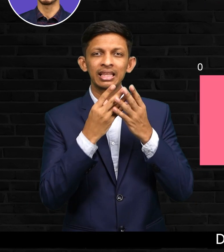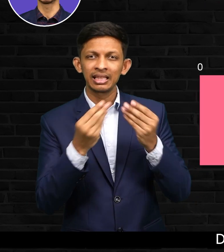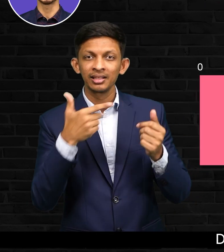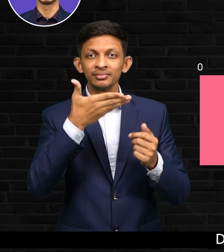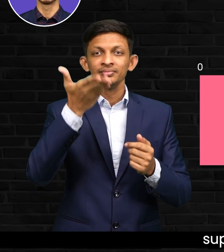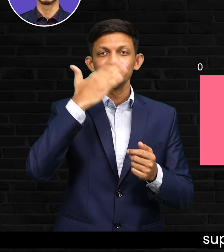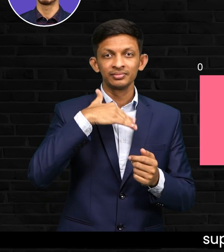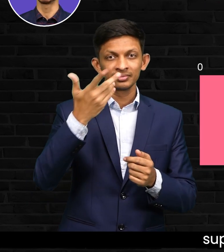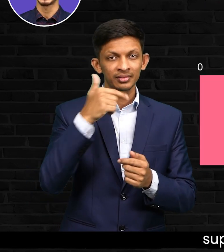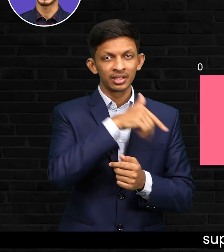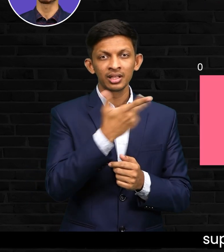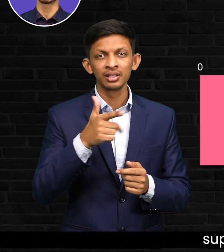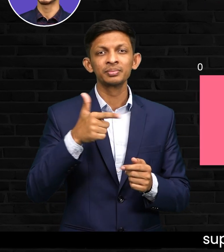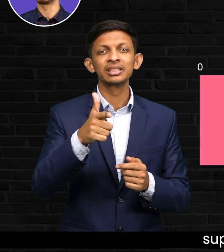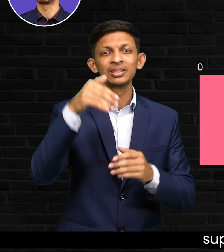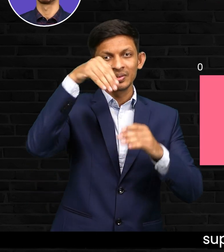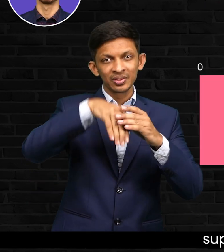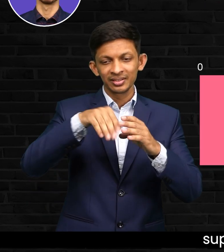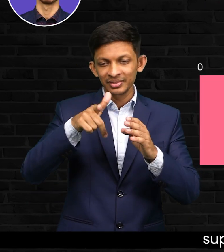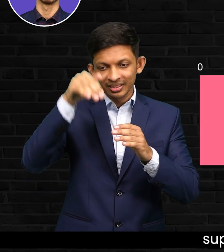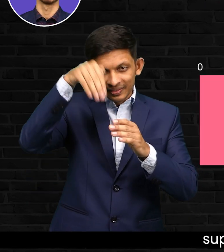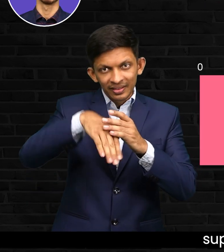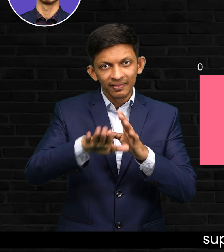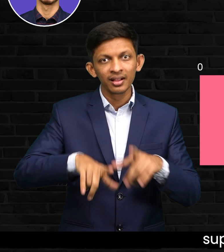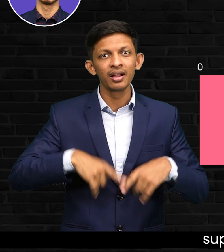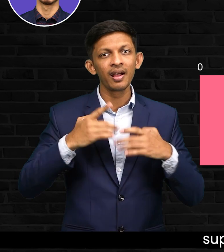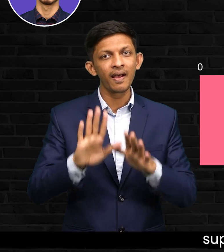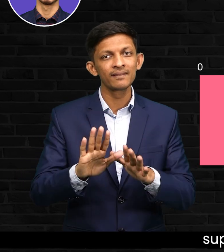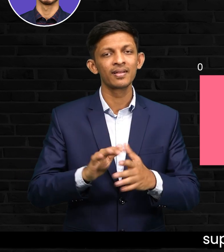Dissolved oxygen supports aquatic life.